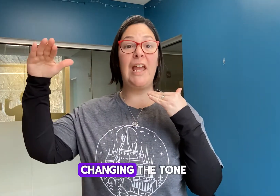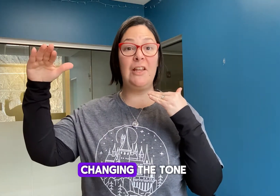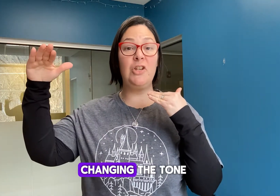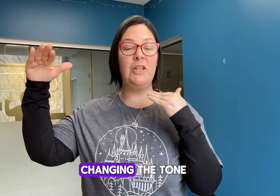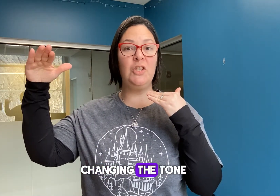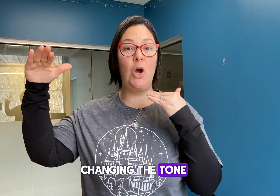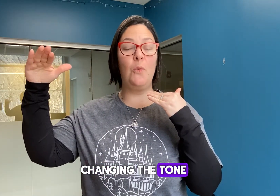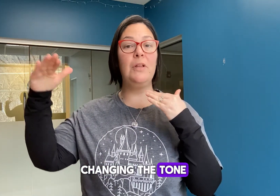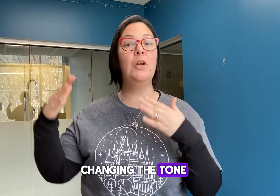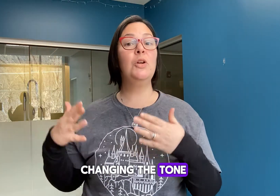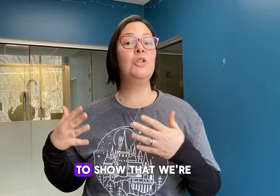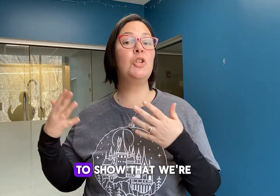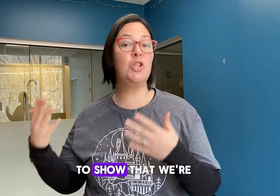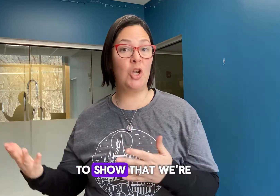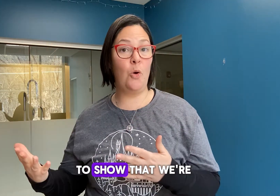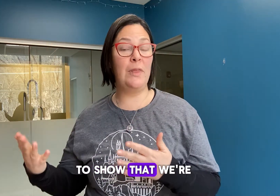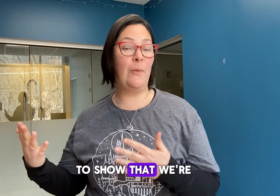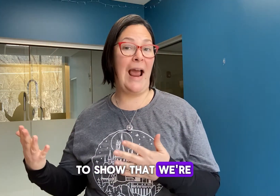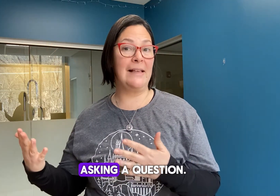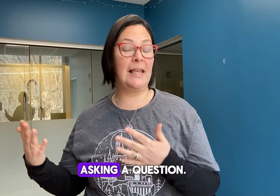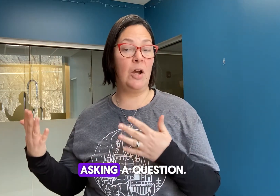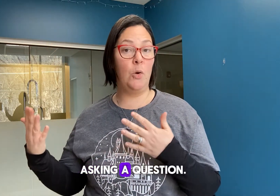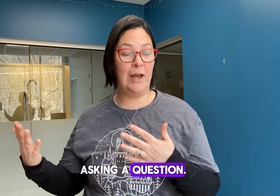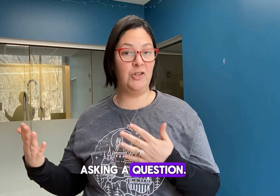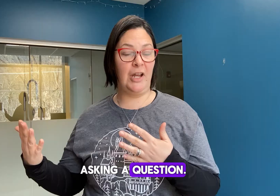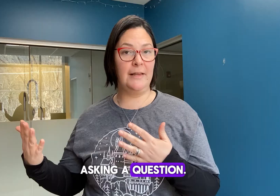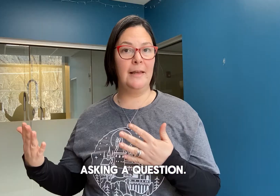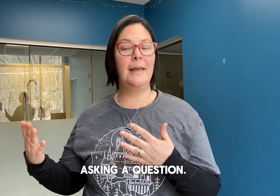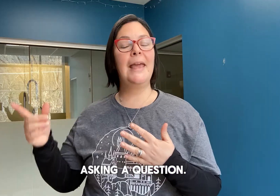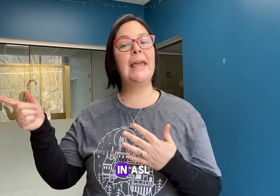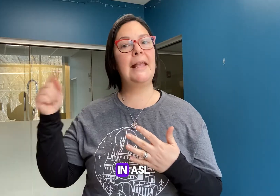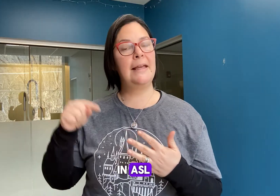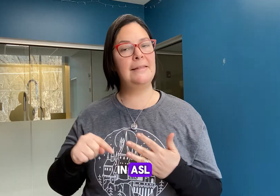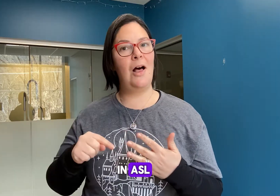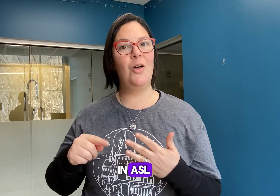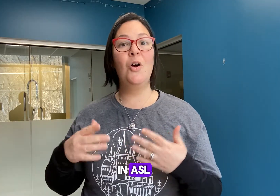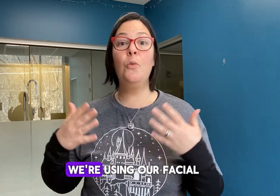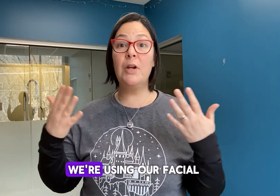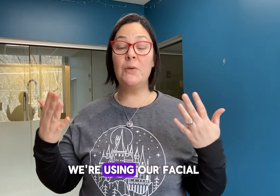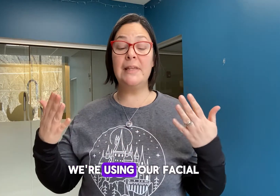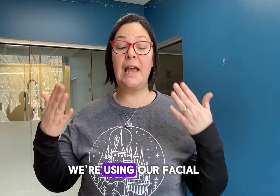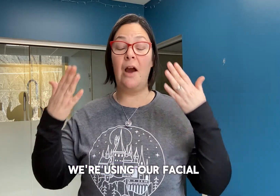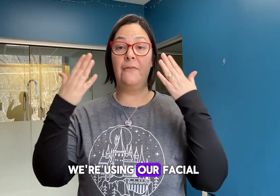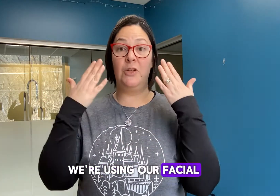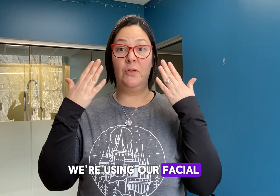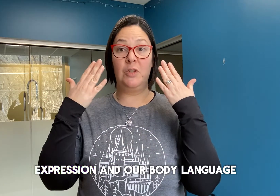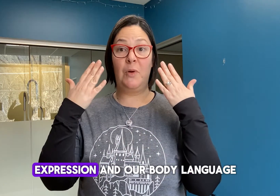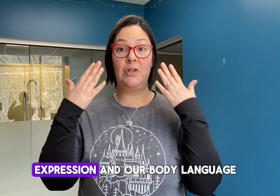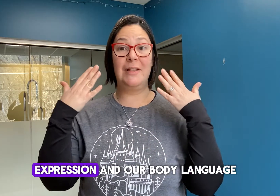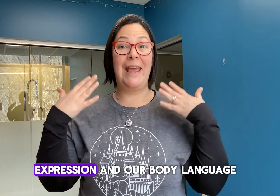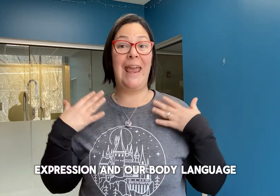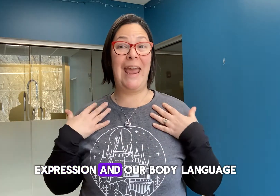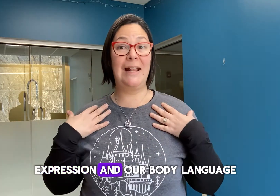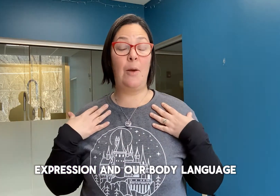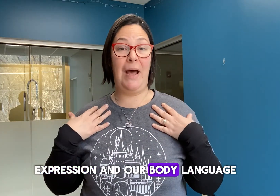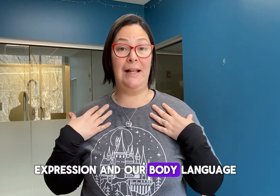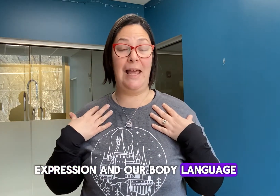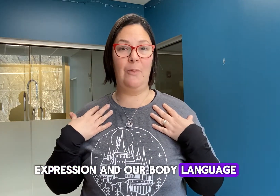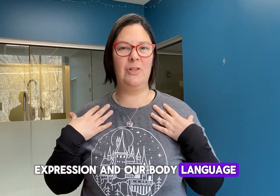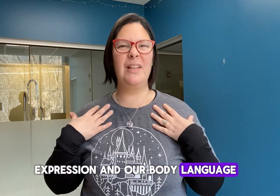changing the tone to show that we're asking a question. In ASL, we're using our facial expression and our body language. These